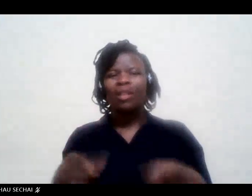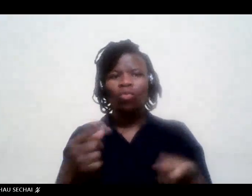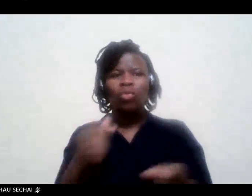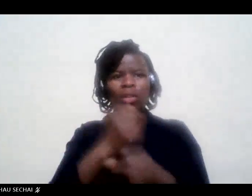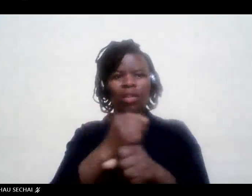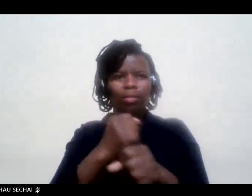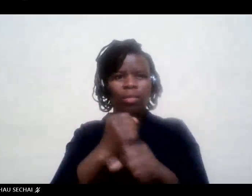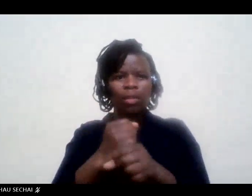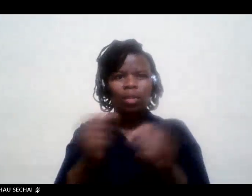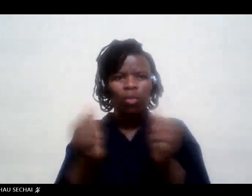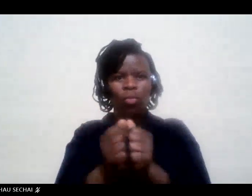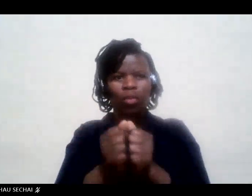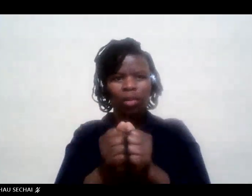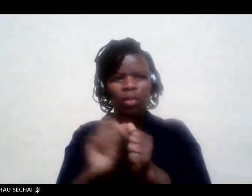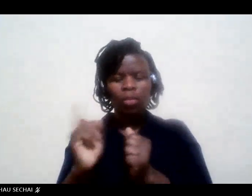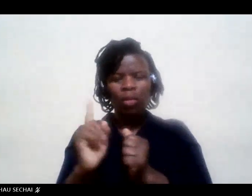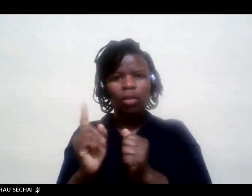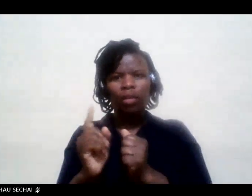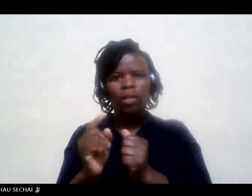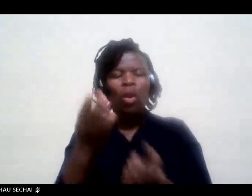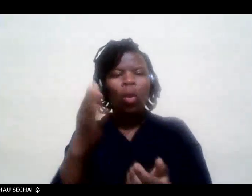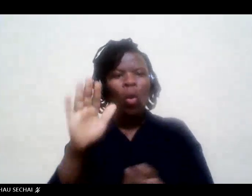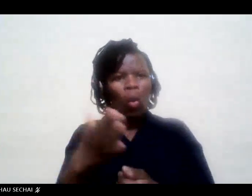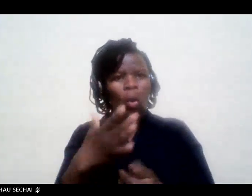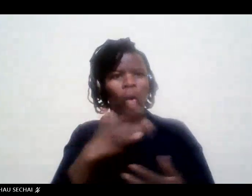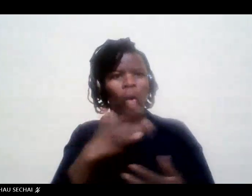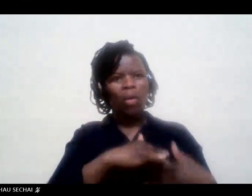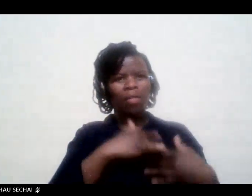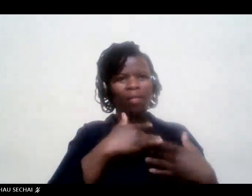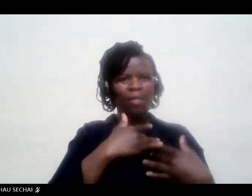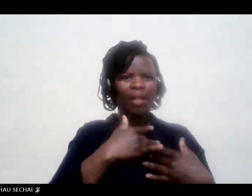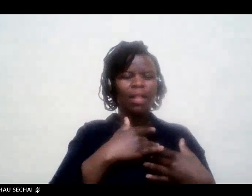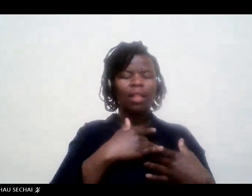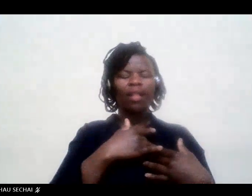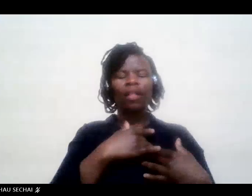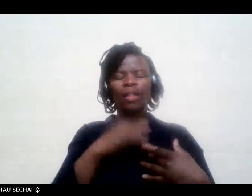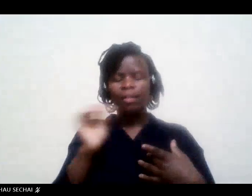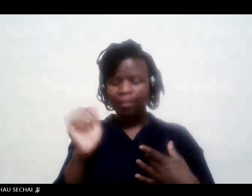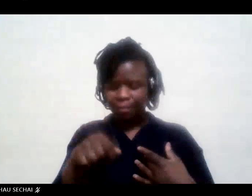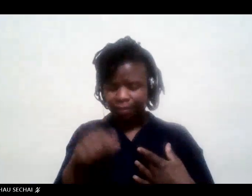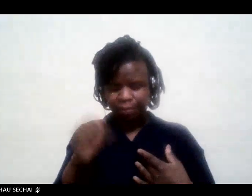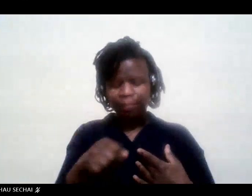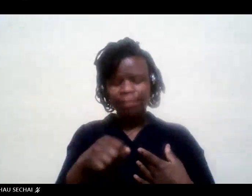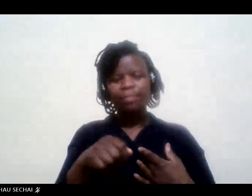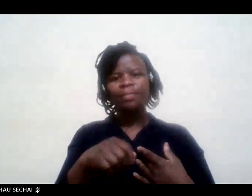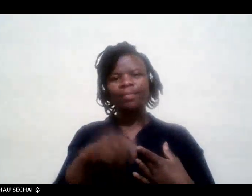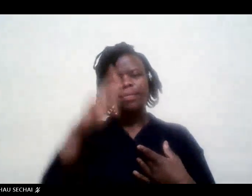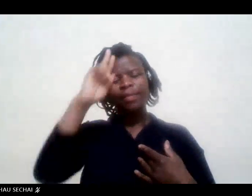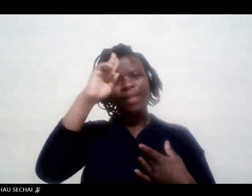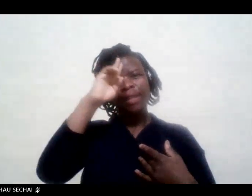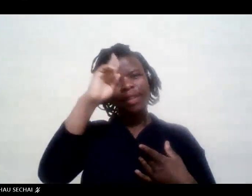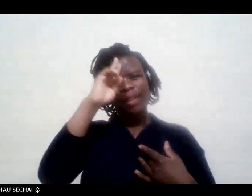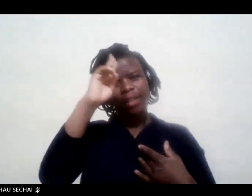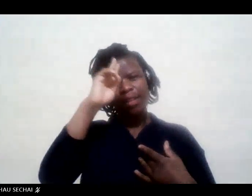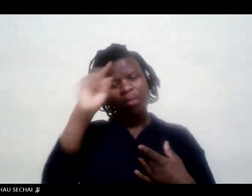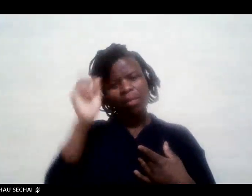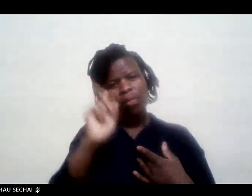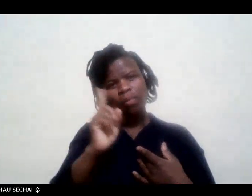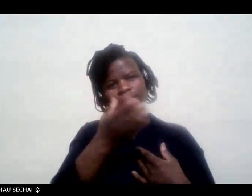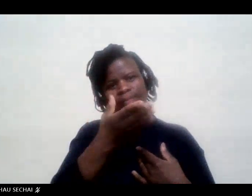feel when we see disability. Yeah, when we feel disability. And if you remember linking into Musa Zulu's